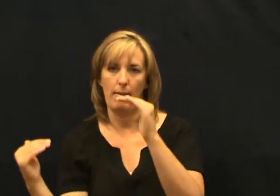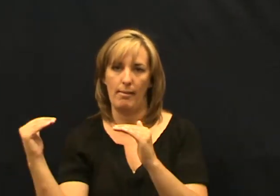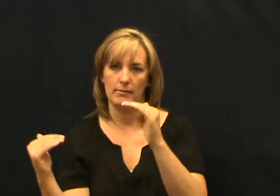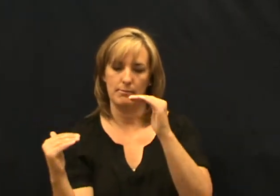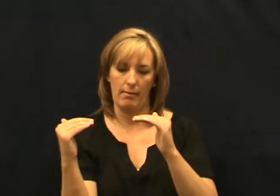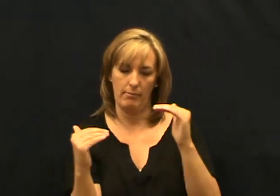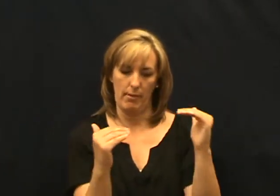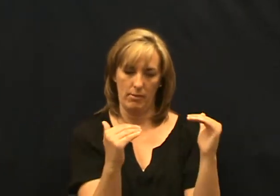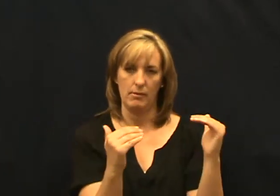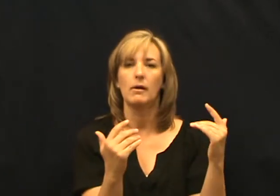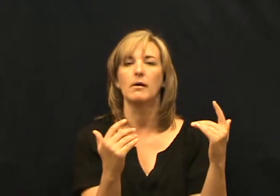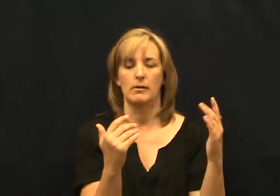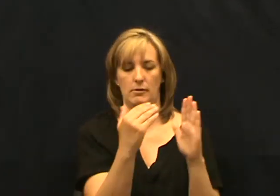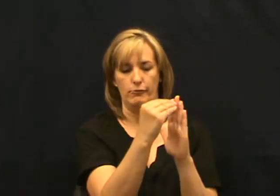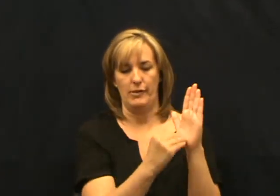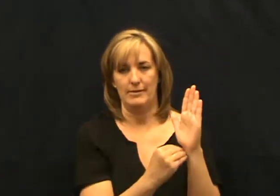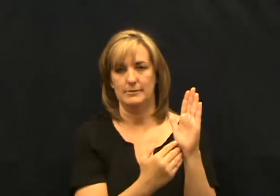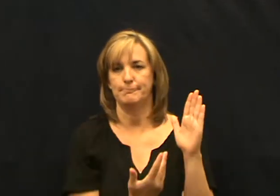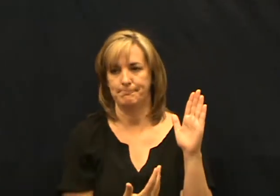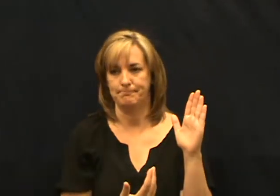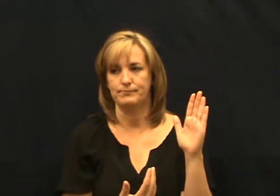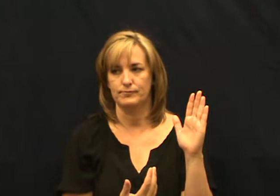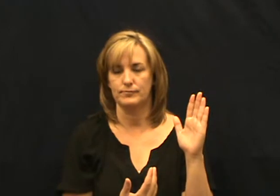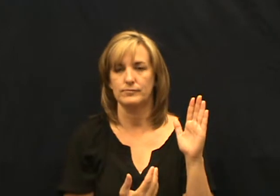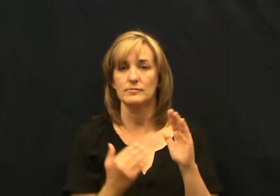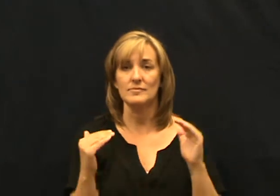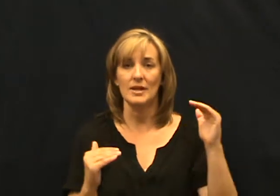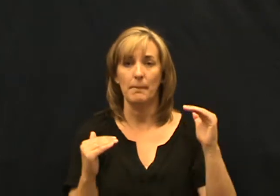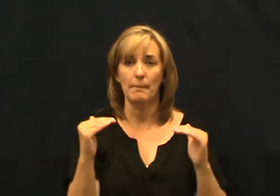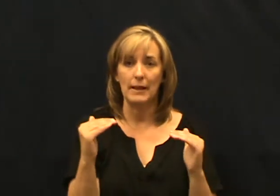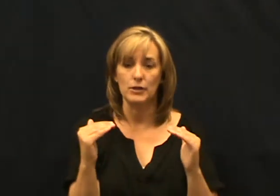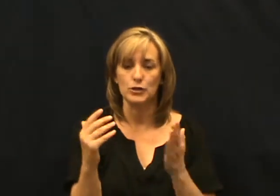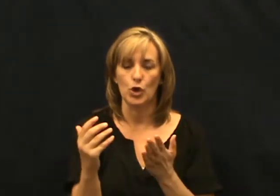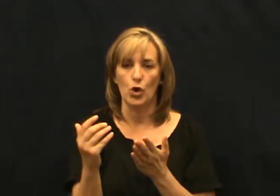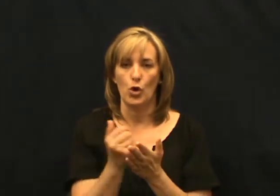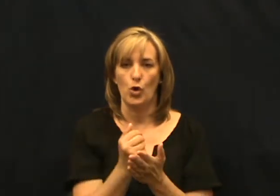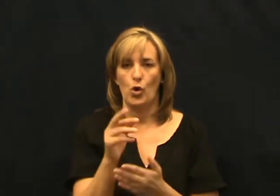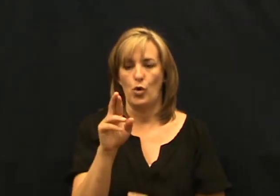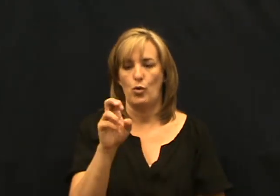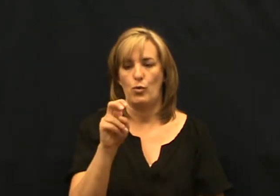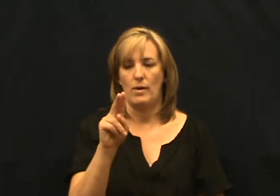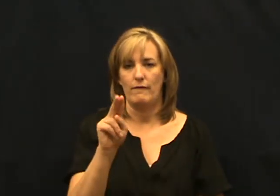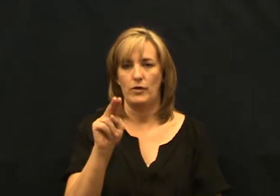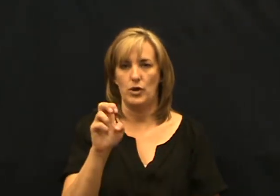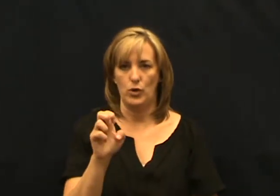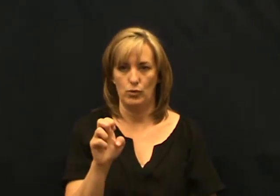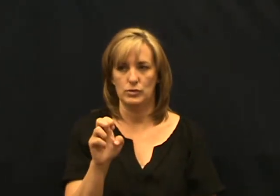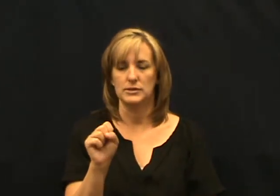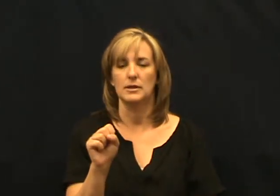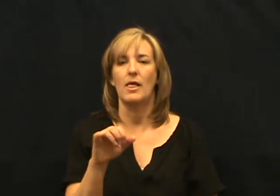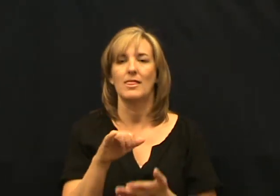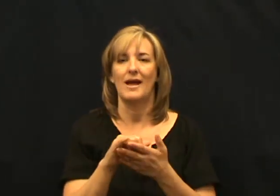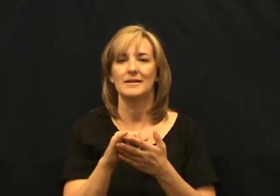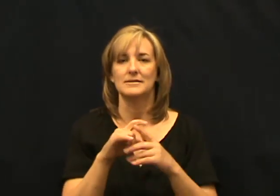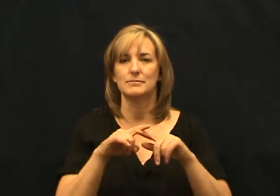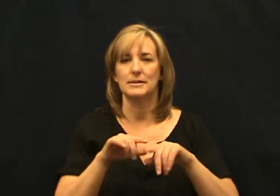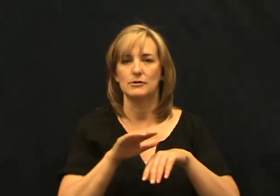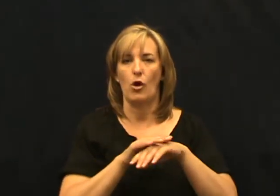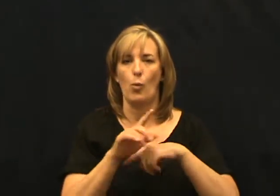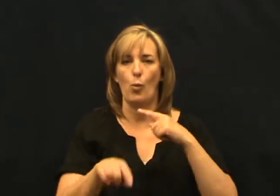Now let's review revenues and expenses in relation to when the cash is actually received or paid. In the first case